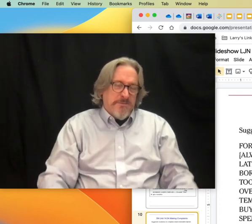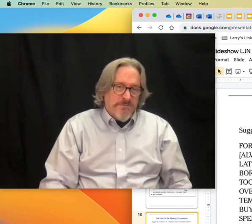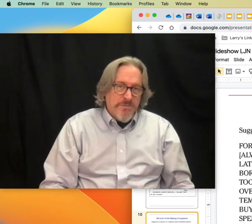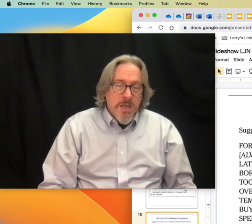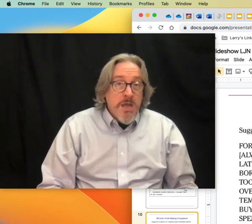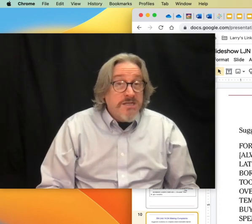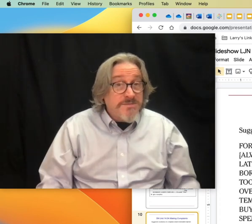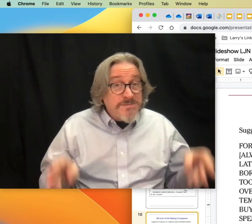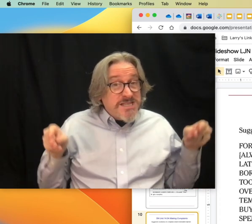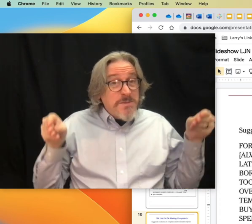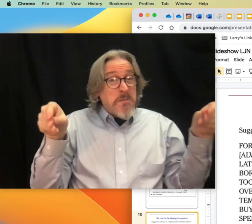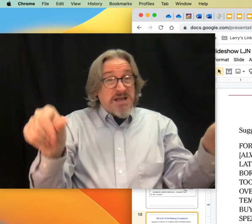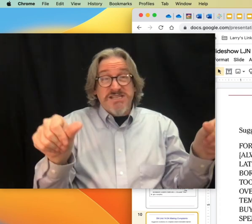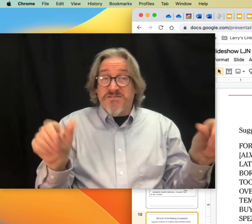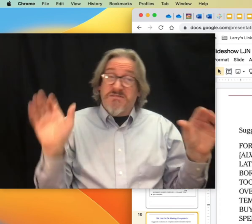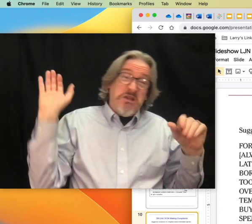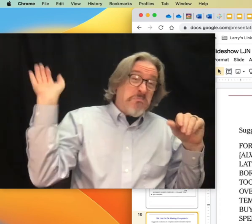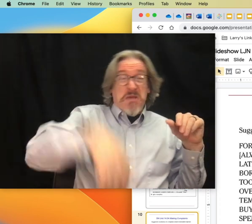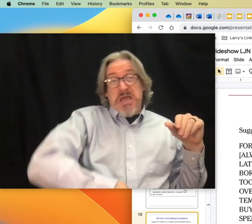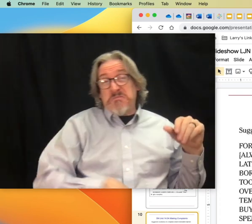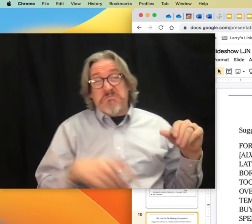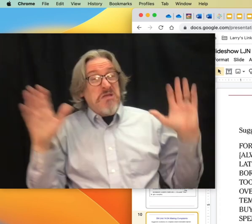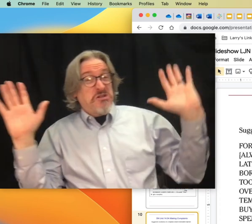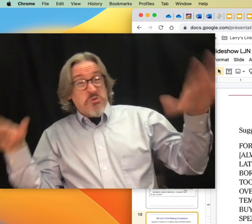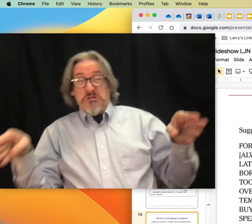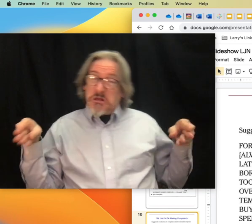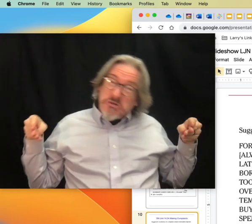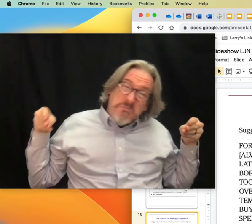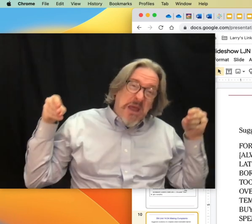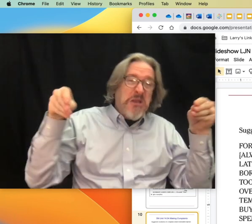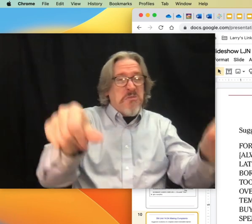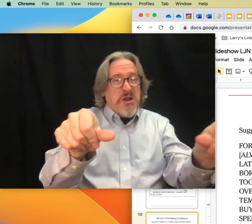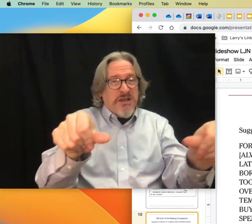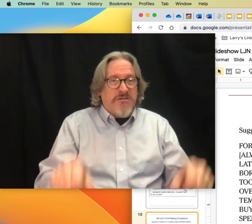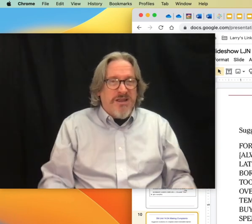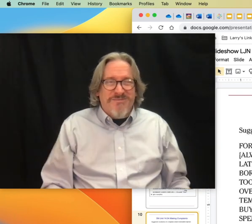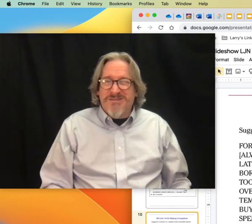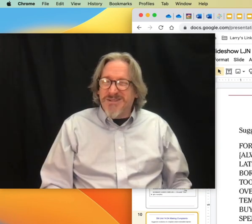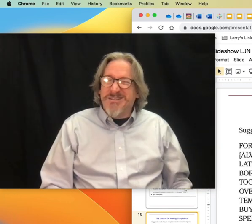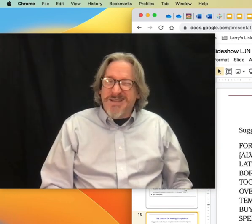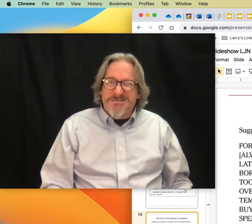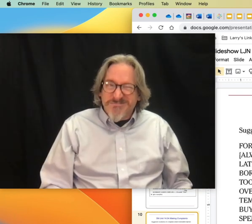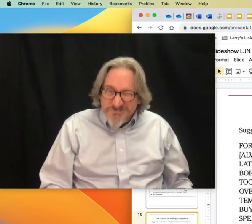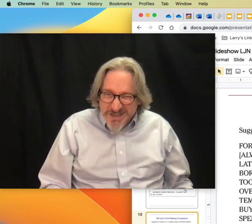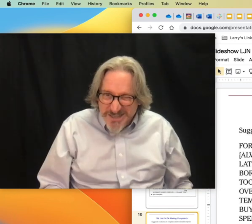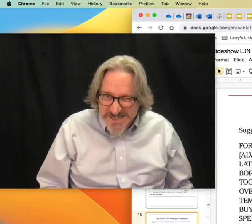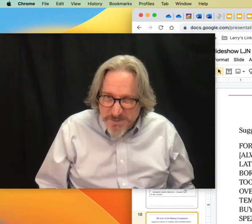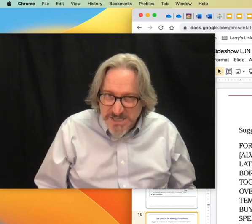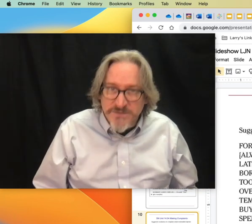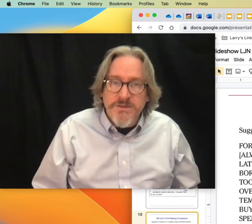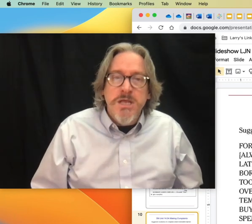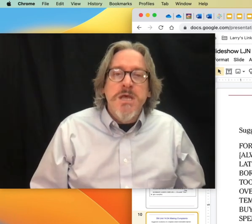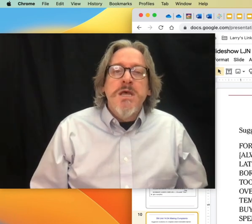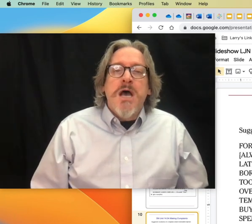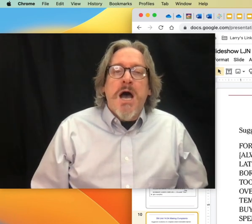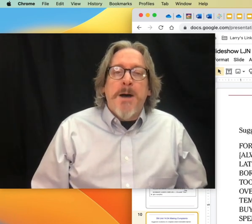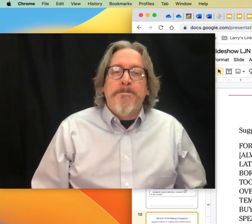money. Sometimes this can be a positive of like, man, it's worth it. Spend the money, right? But rarely, rarely is it a